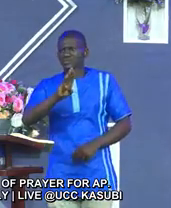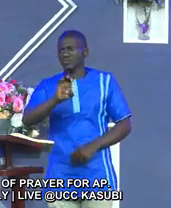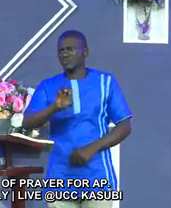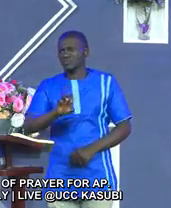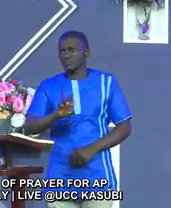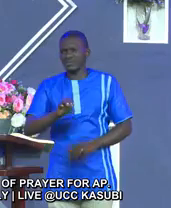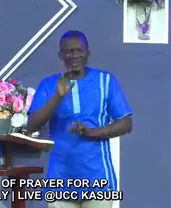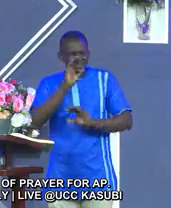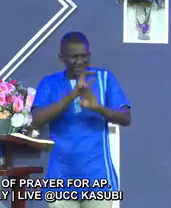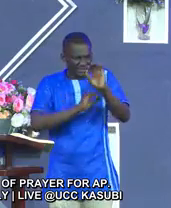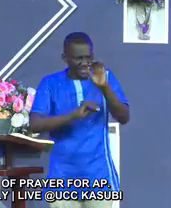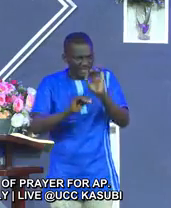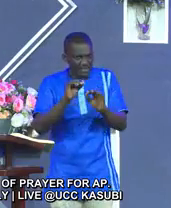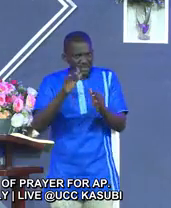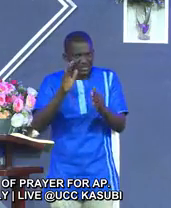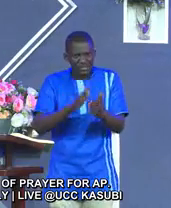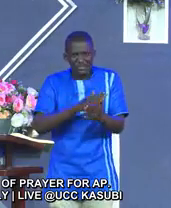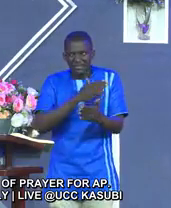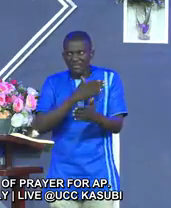body. I